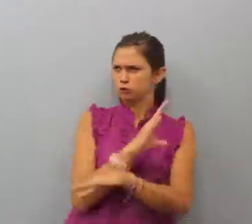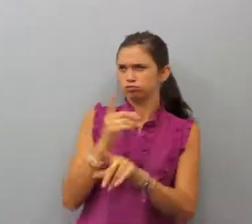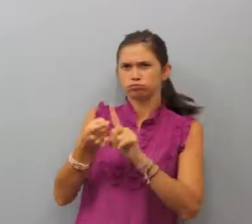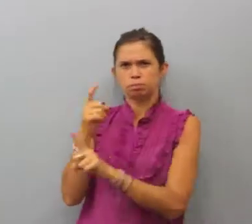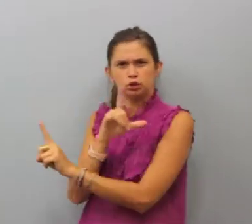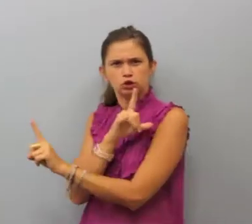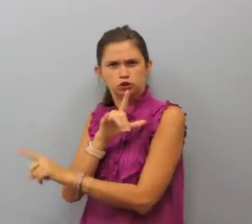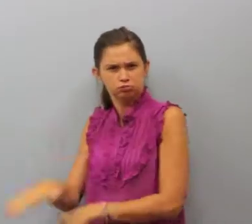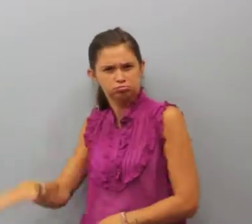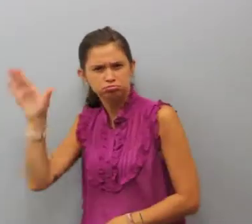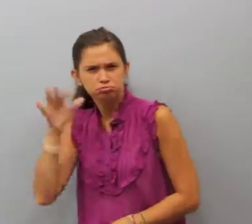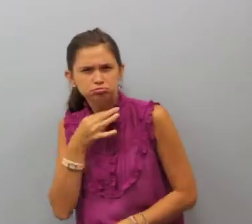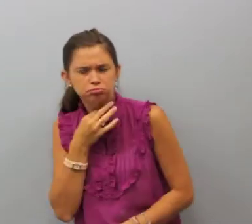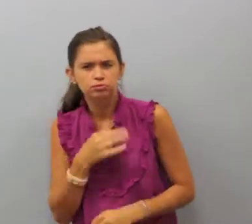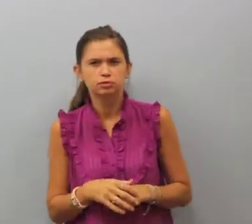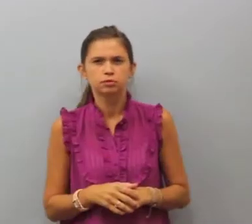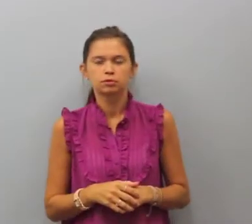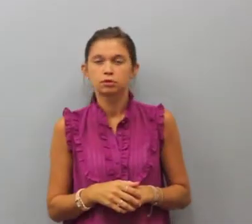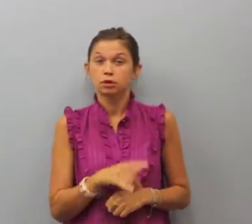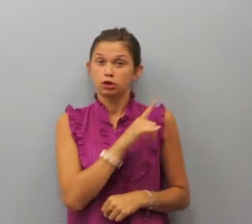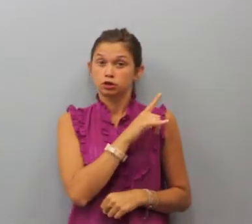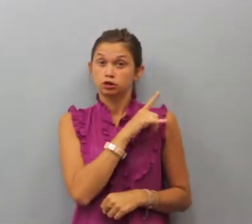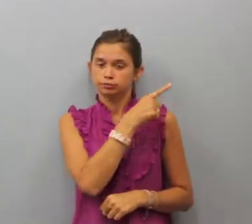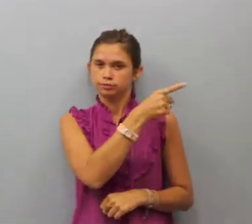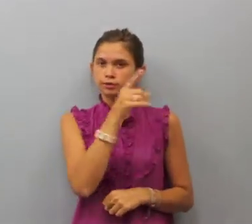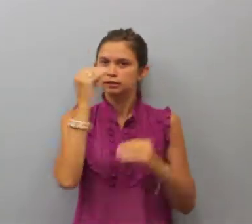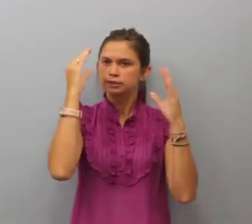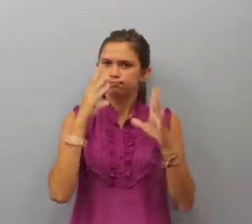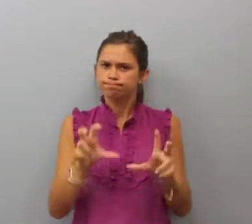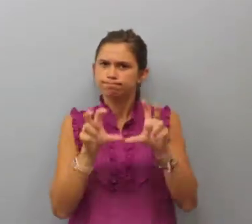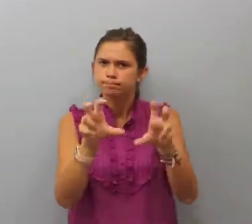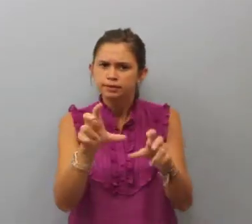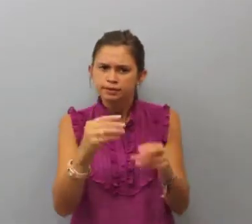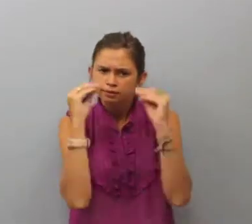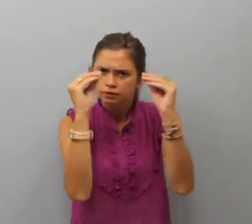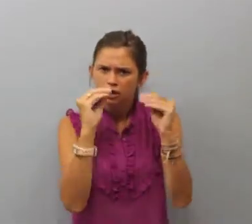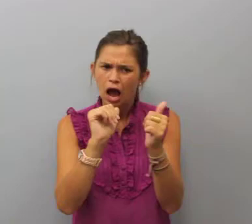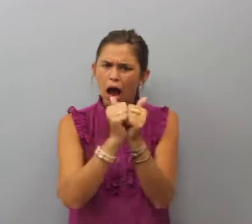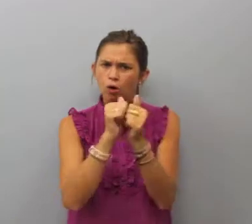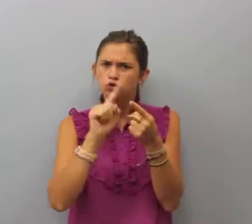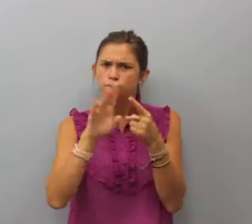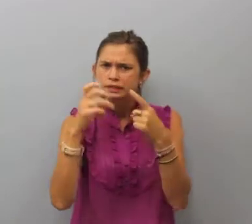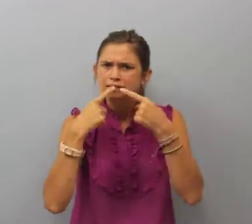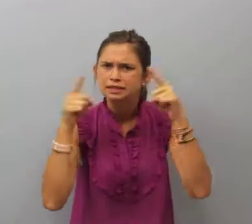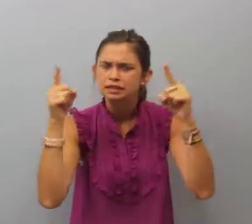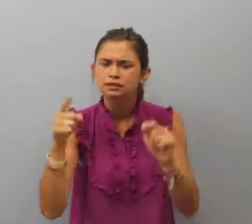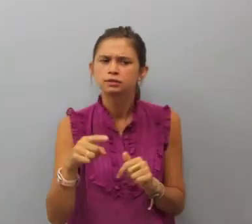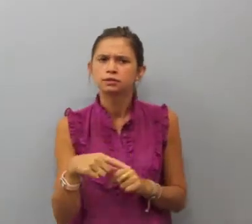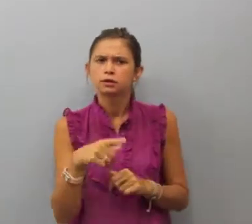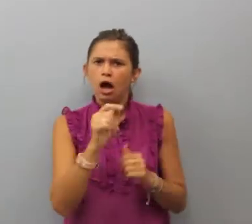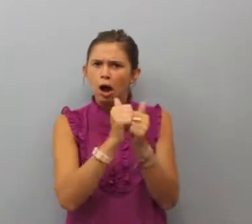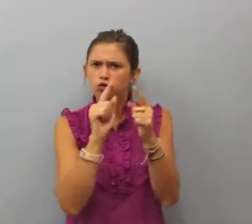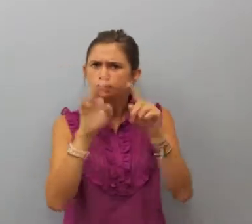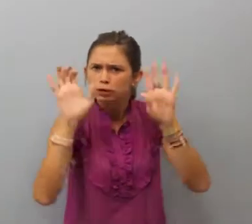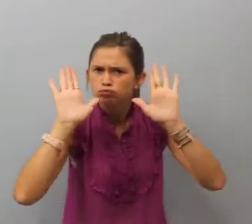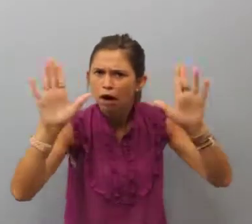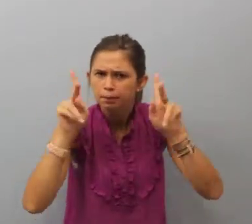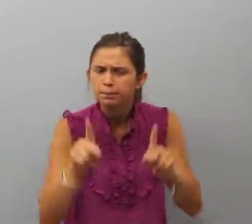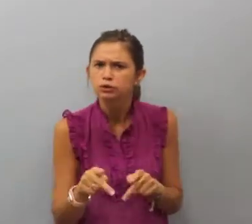stay in the play for the full 2 hours. When I asked him what his biggest influence, who were his influential people here at the